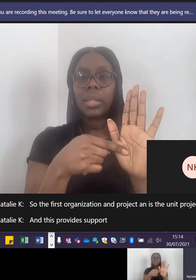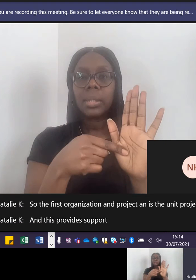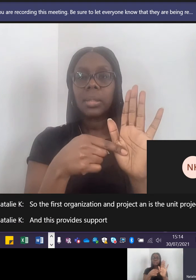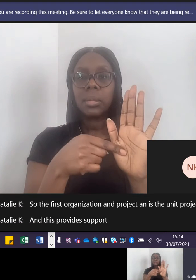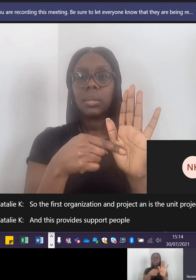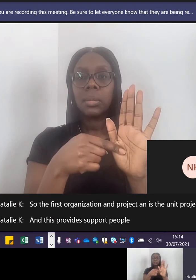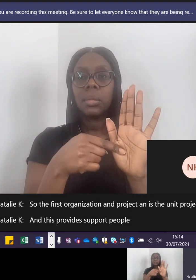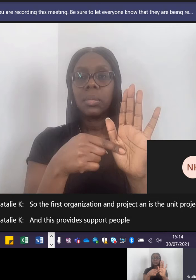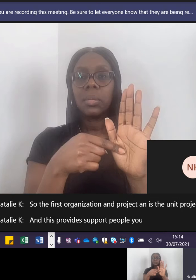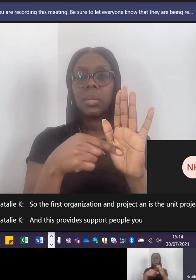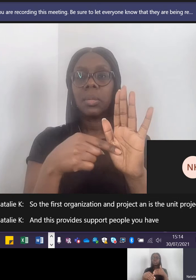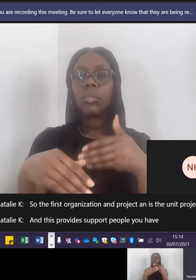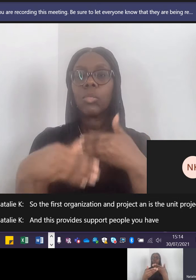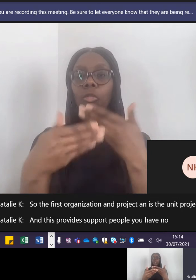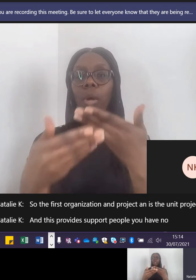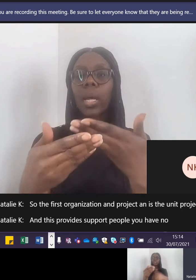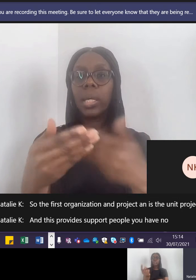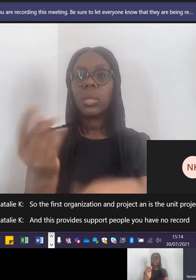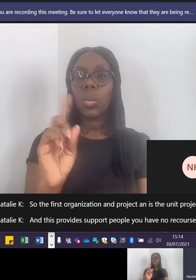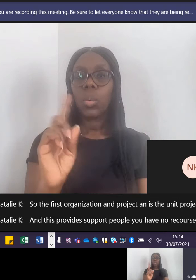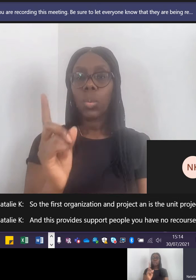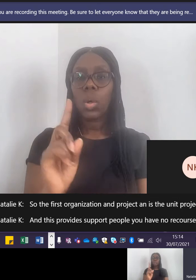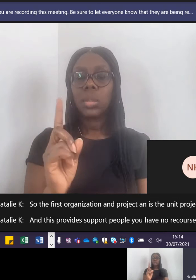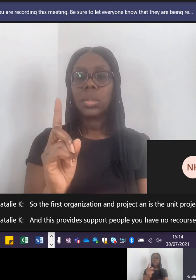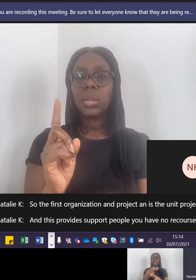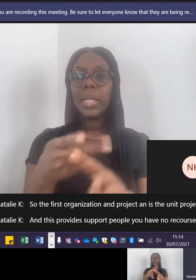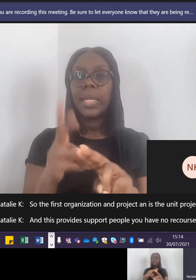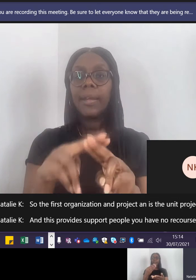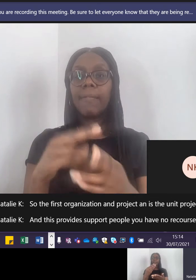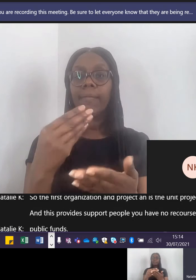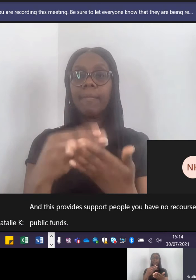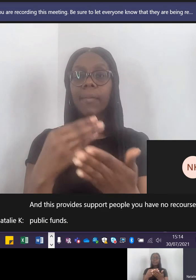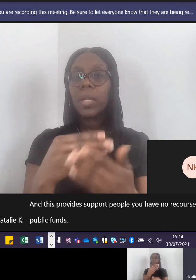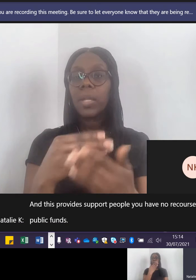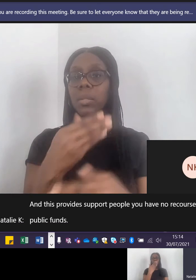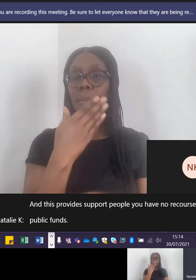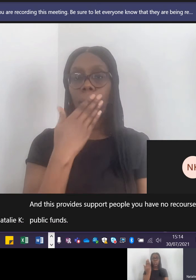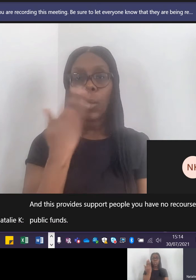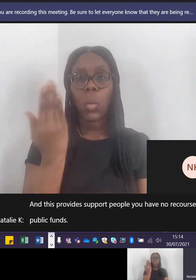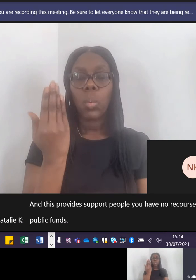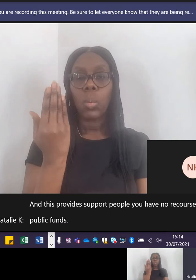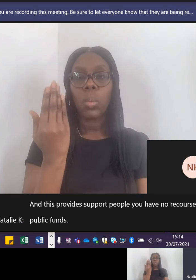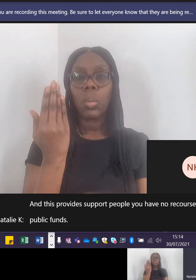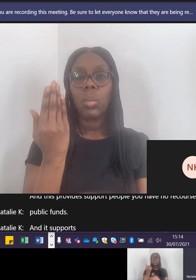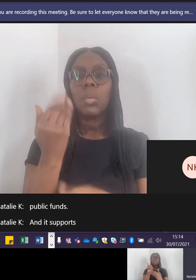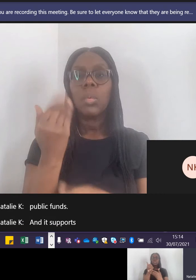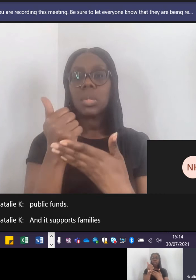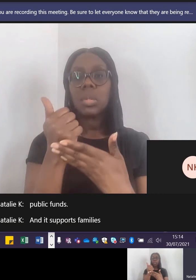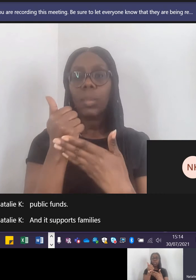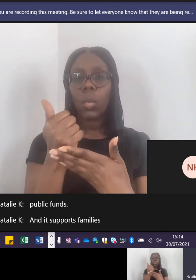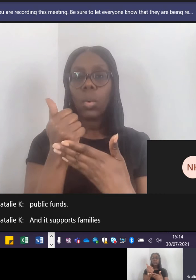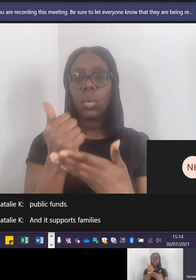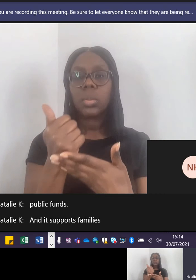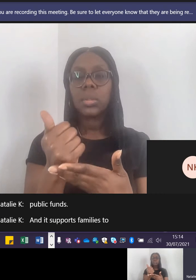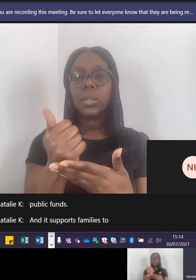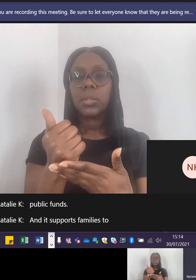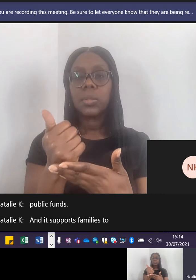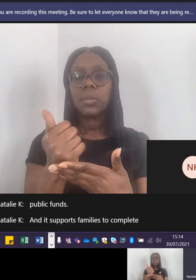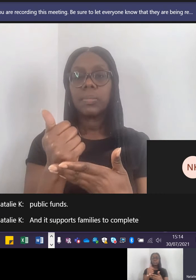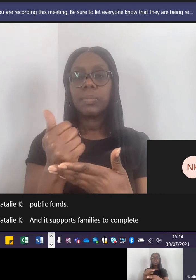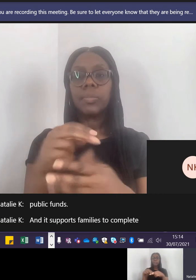people who have no recourse to public funds. And it supports families to